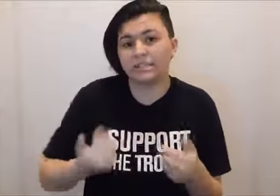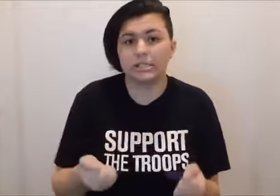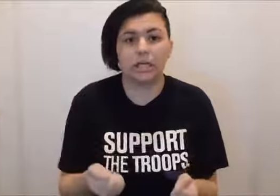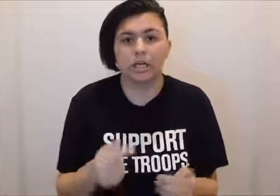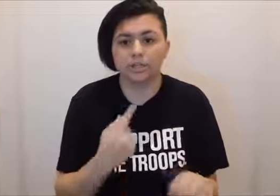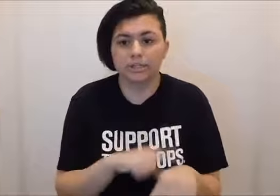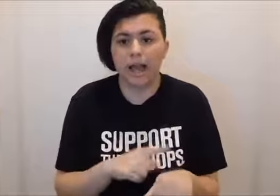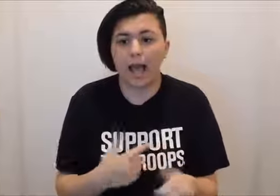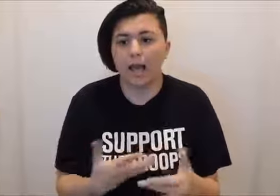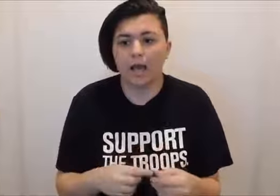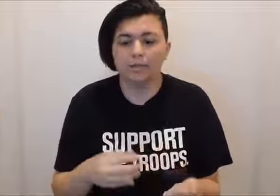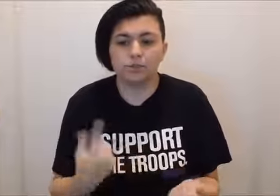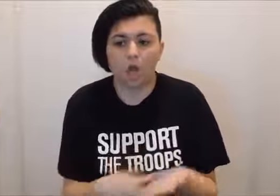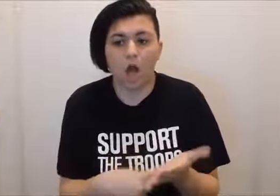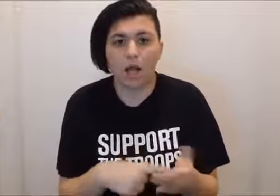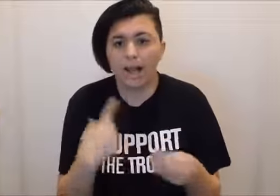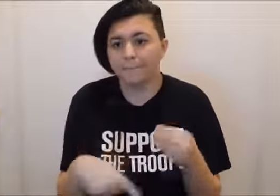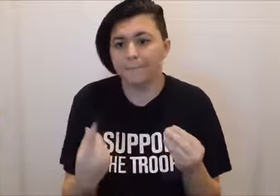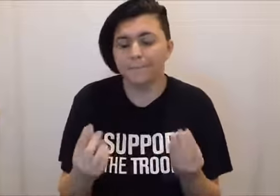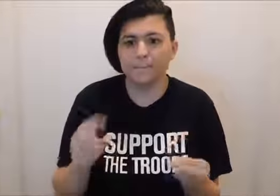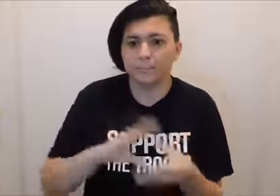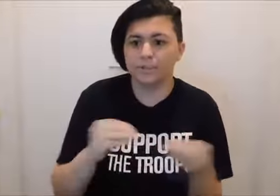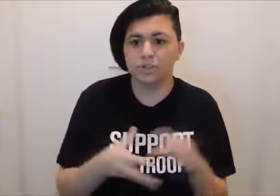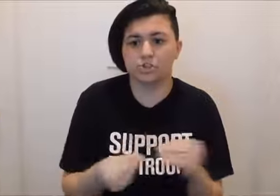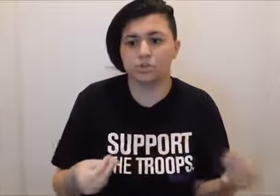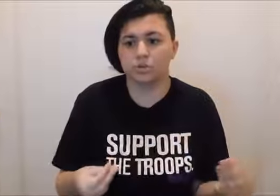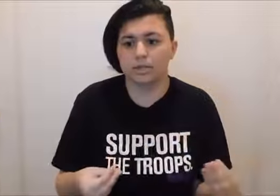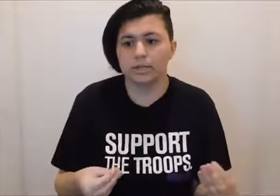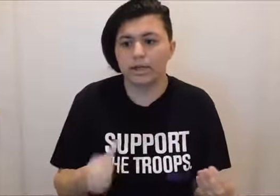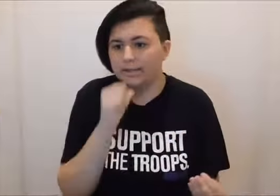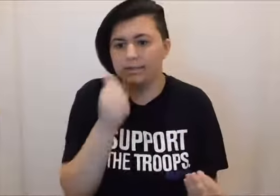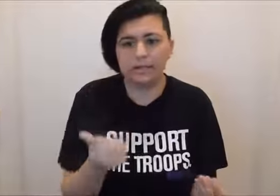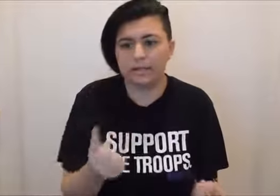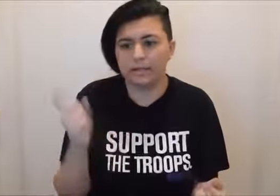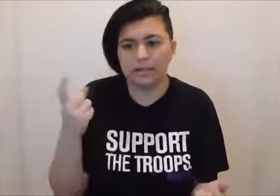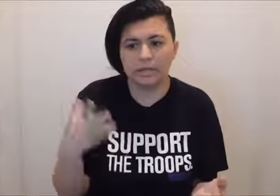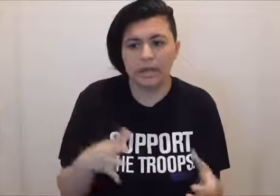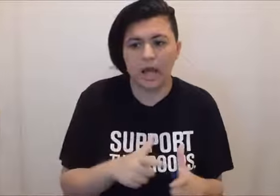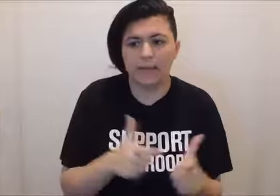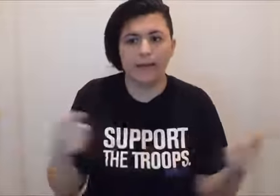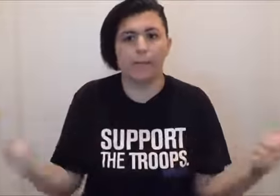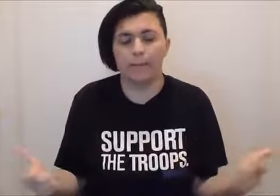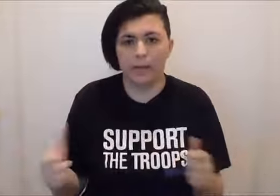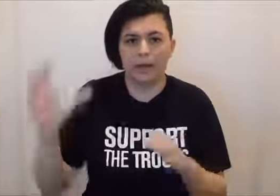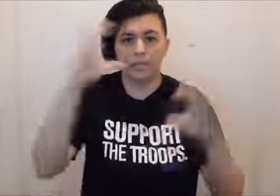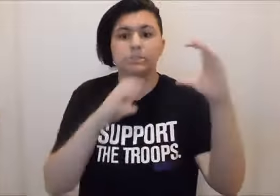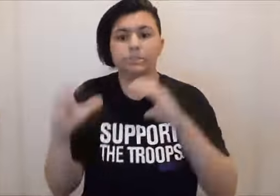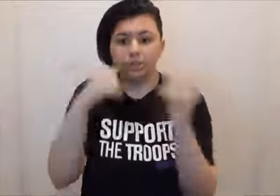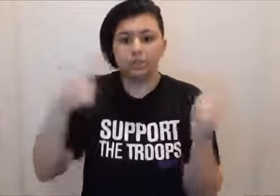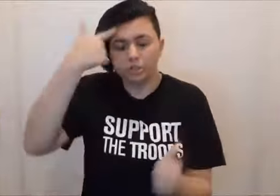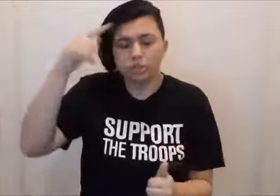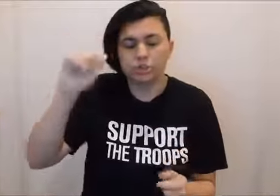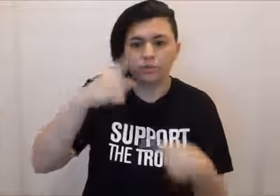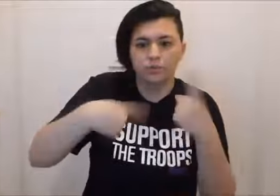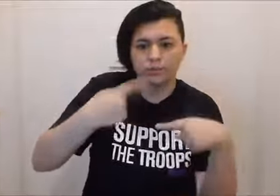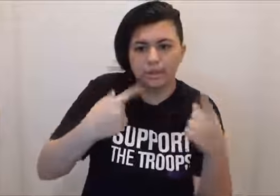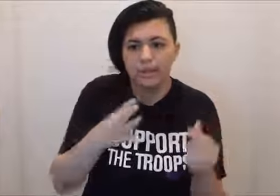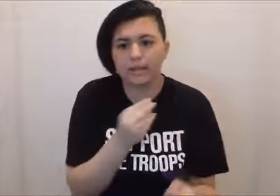just wanted to focus on the importance of the stories themselves, not every single plot detail. And I personally thought that was way